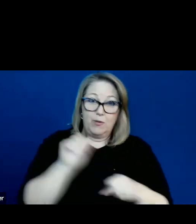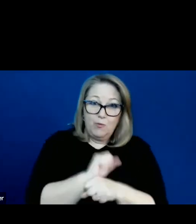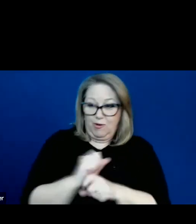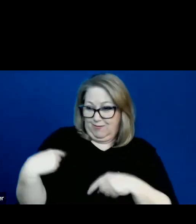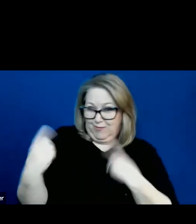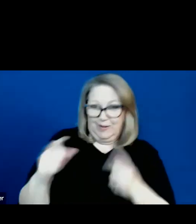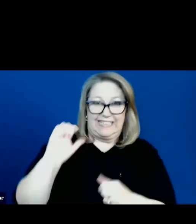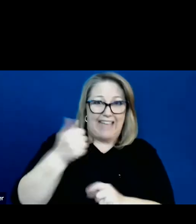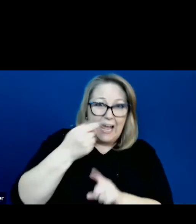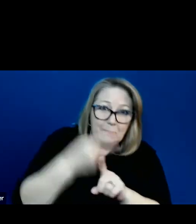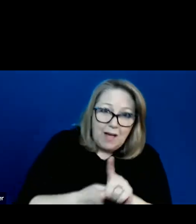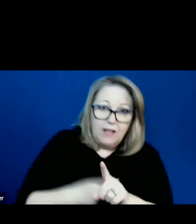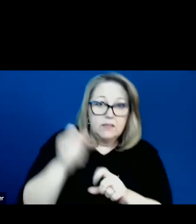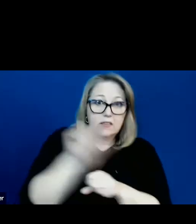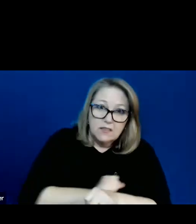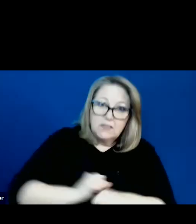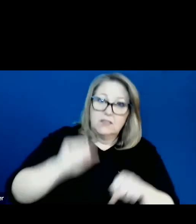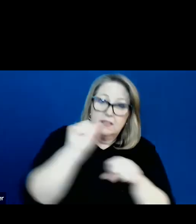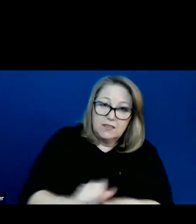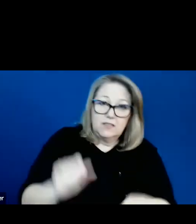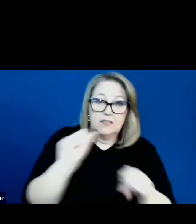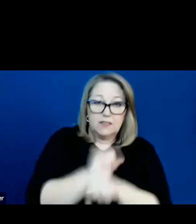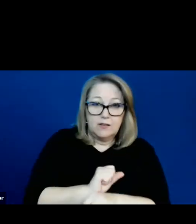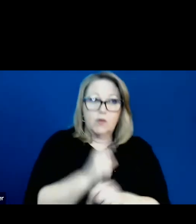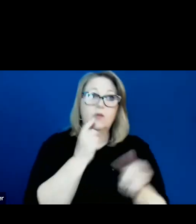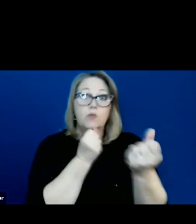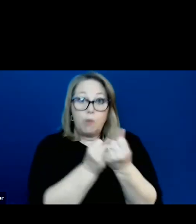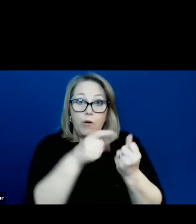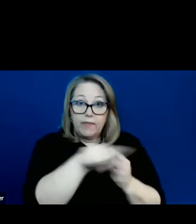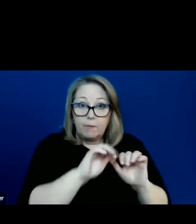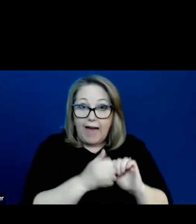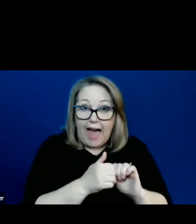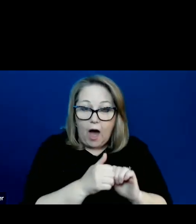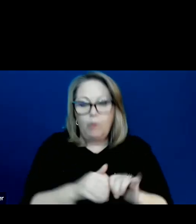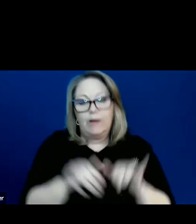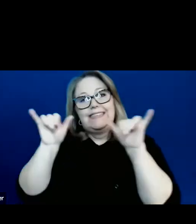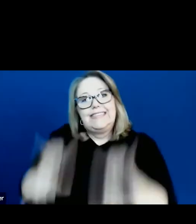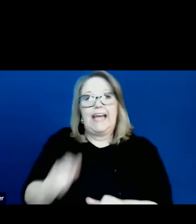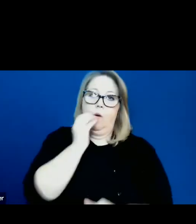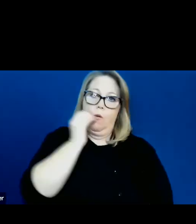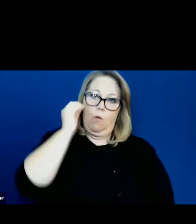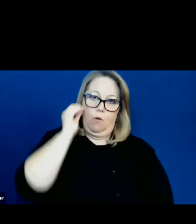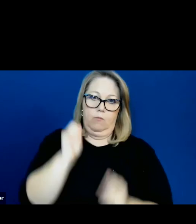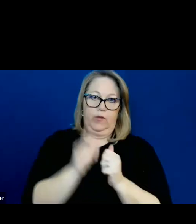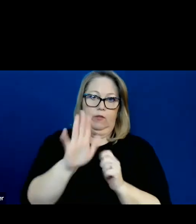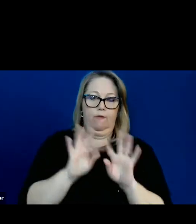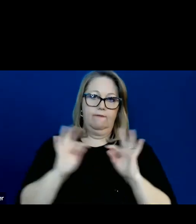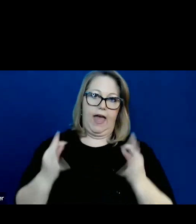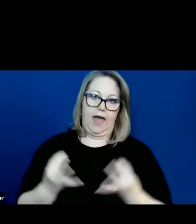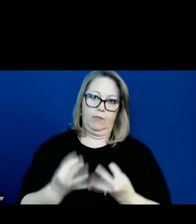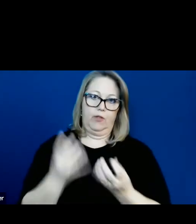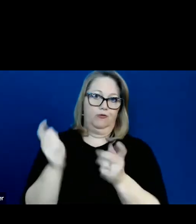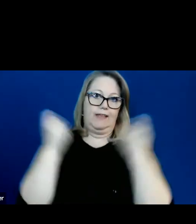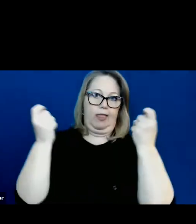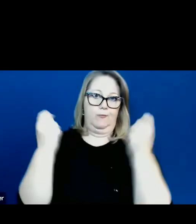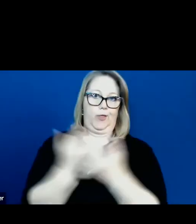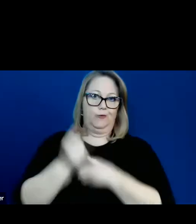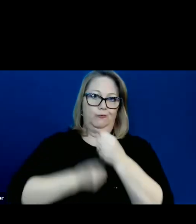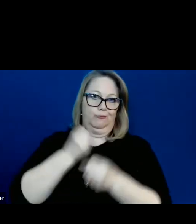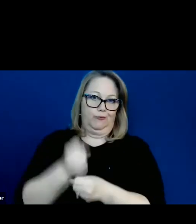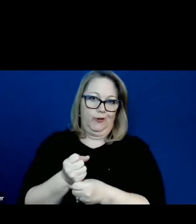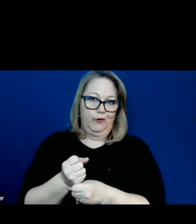the way they have ours. Celebrate New Year's virtually, at home, with your household members. Additionally, to